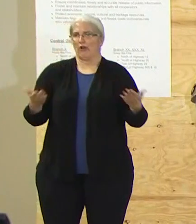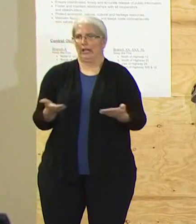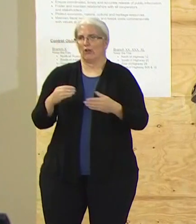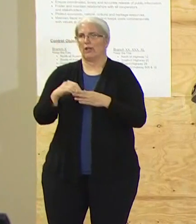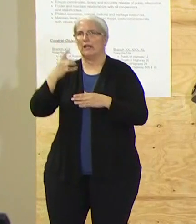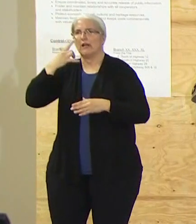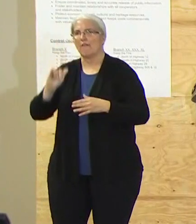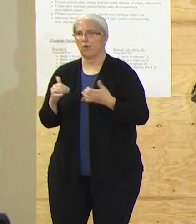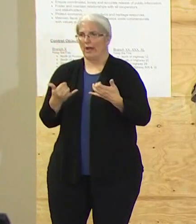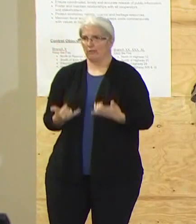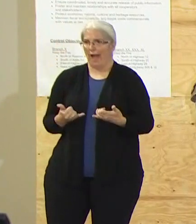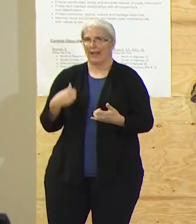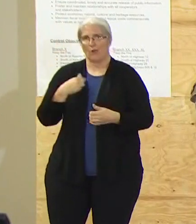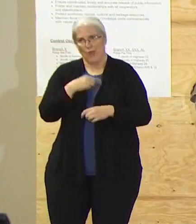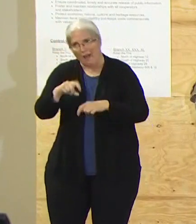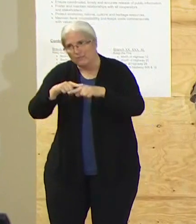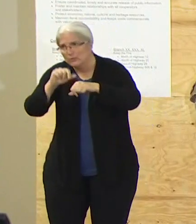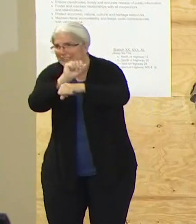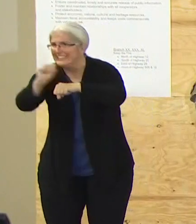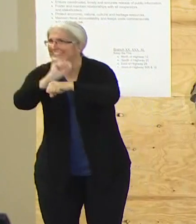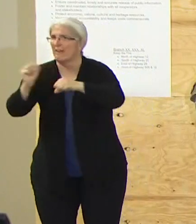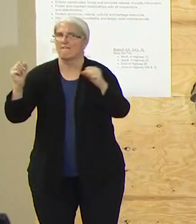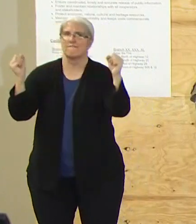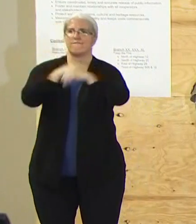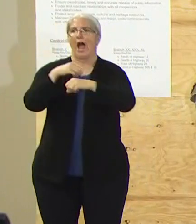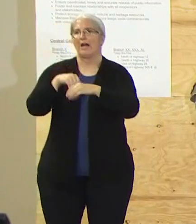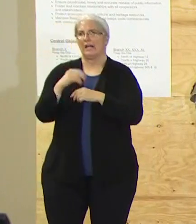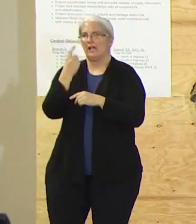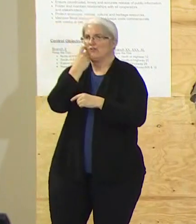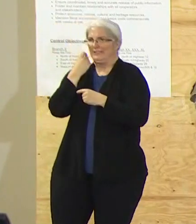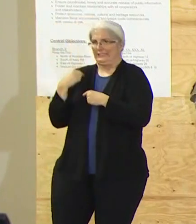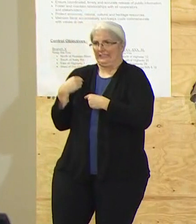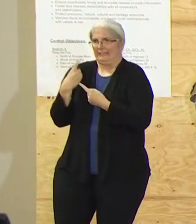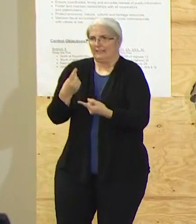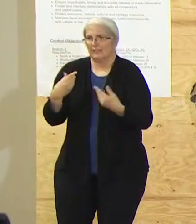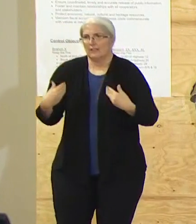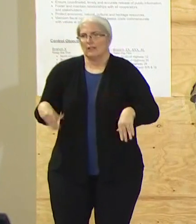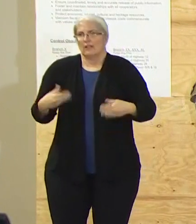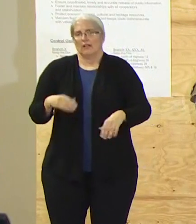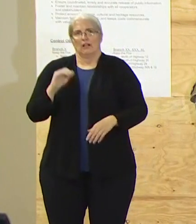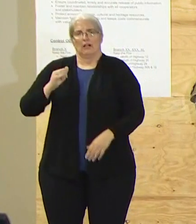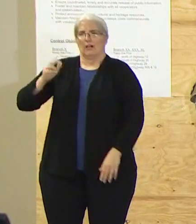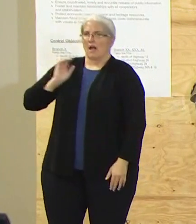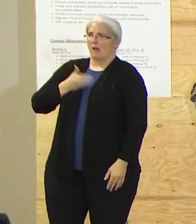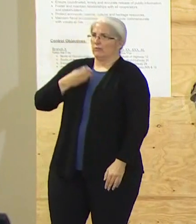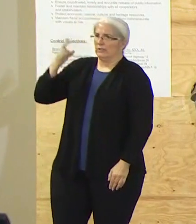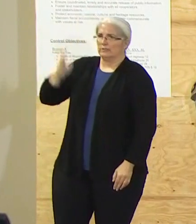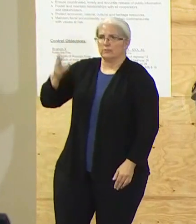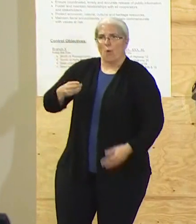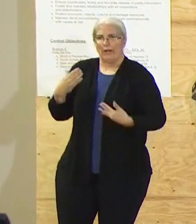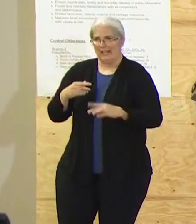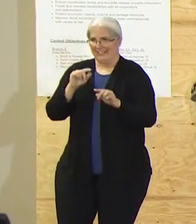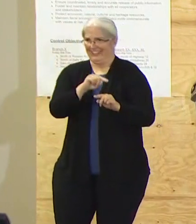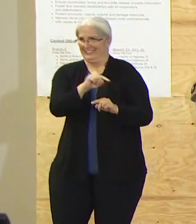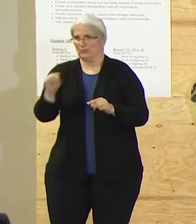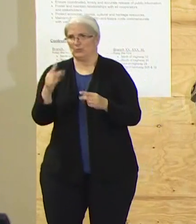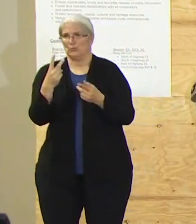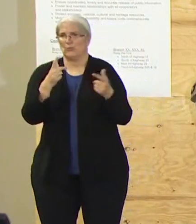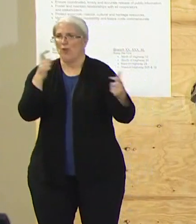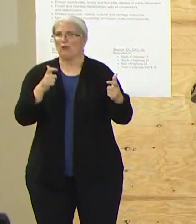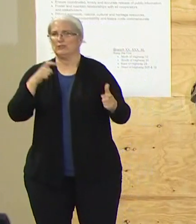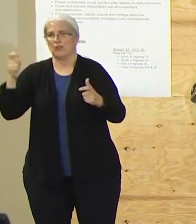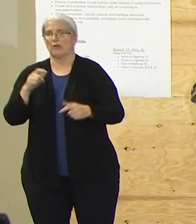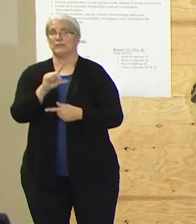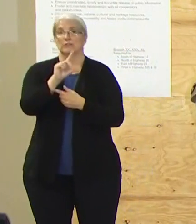in recent memory, arguably in modern recorded history. There's been 20 epic wildfires in the state of